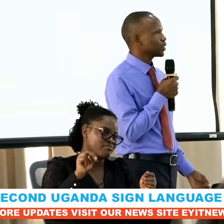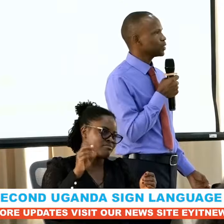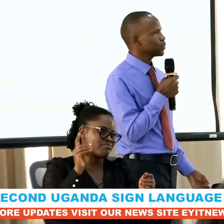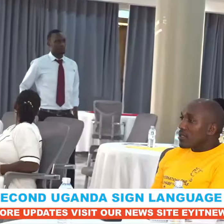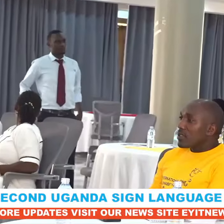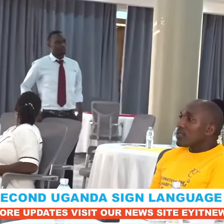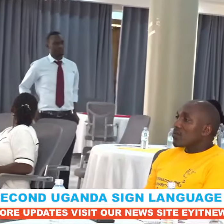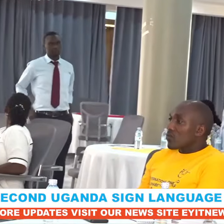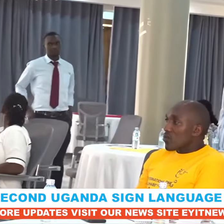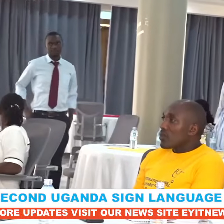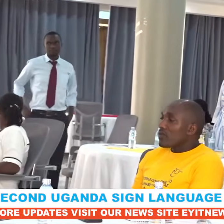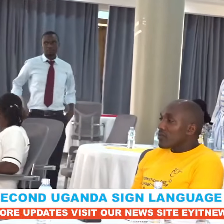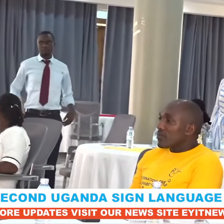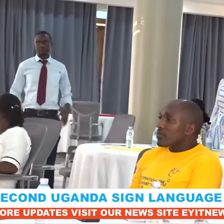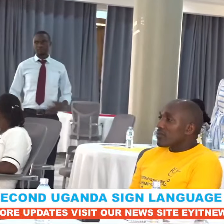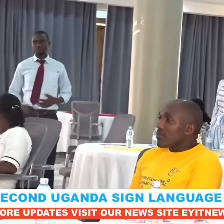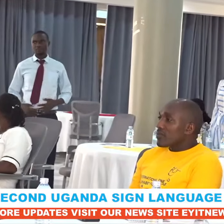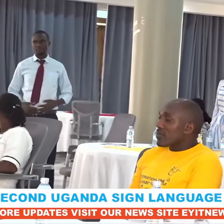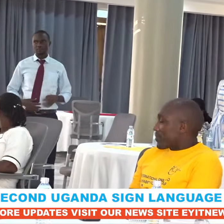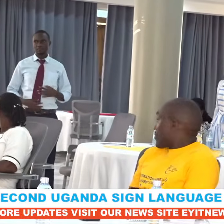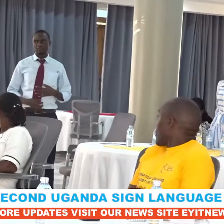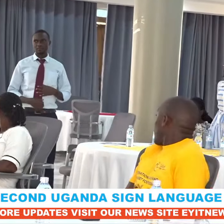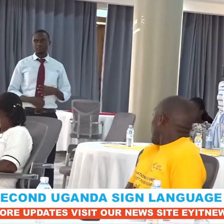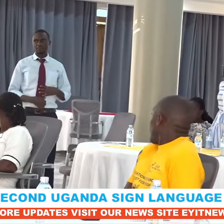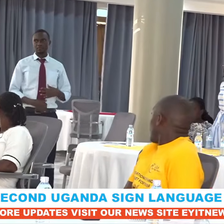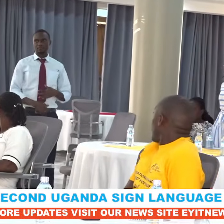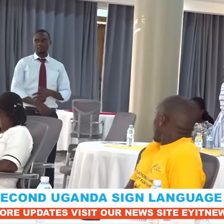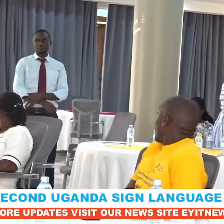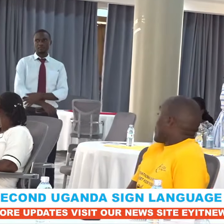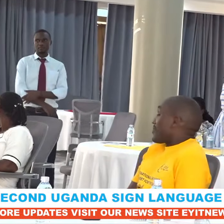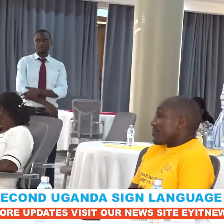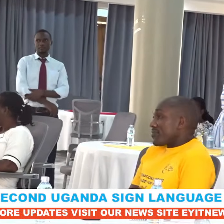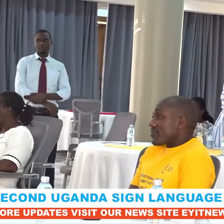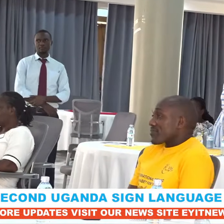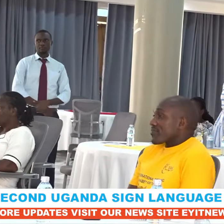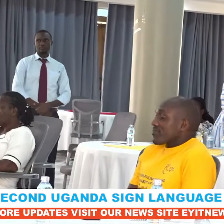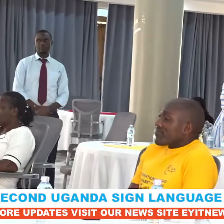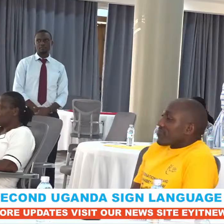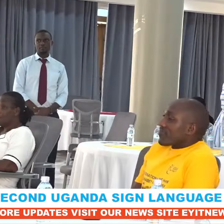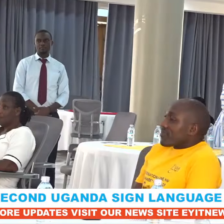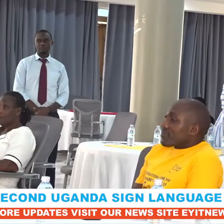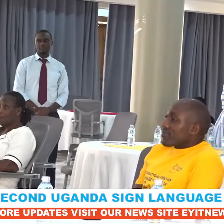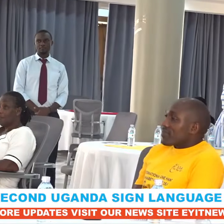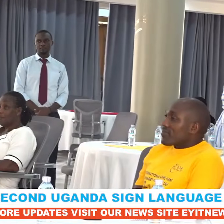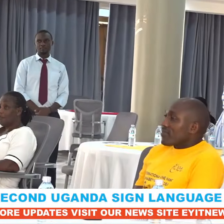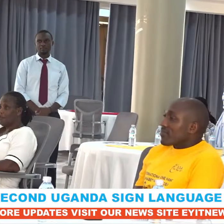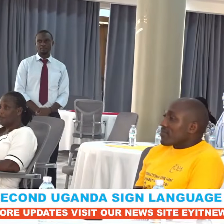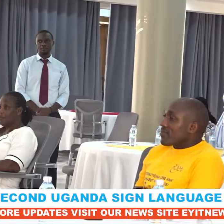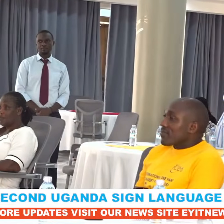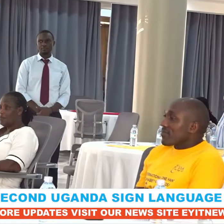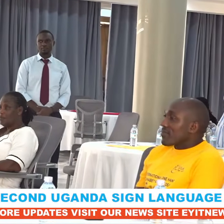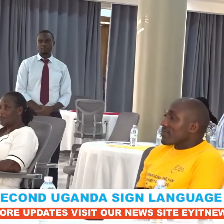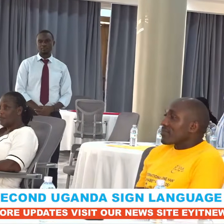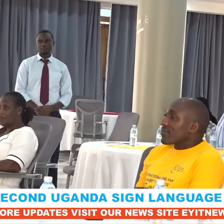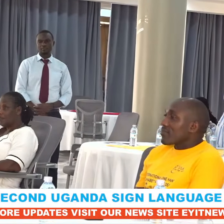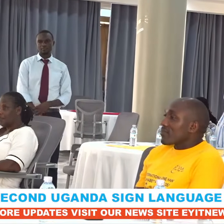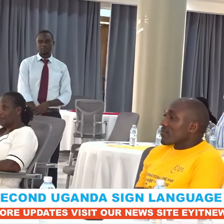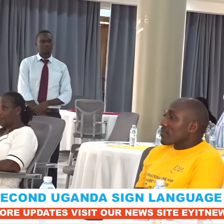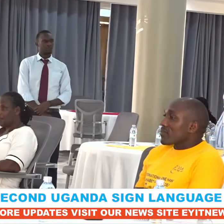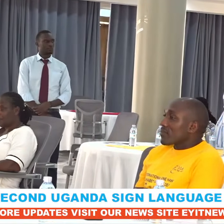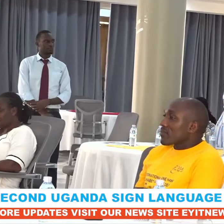Our guest of honor, these ones, they graduated, but they are working with Mbarara